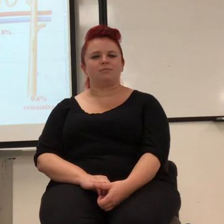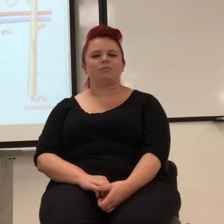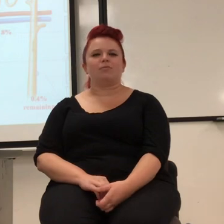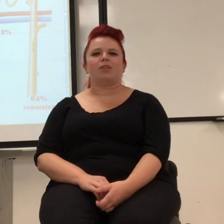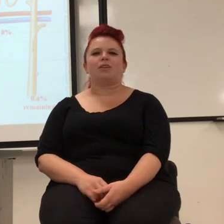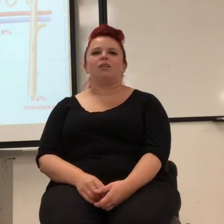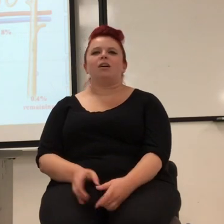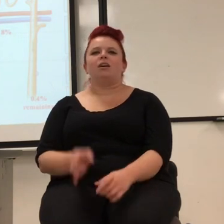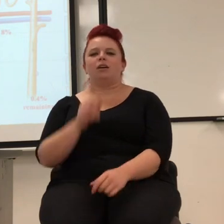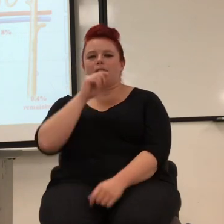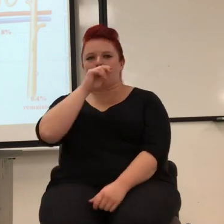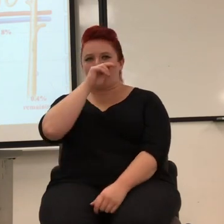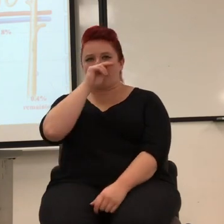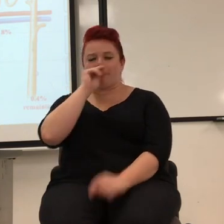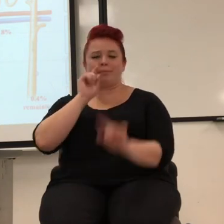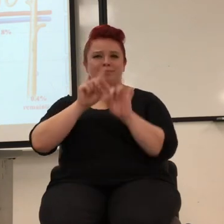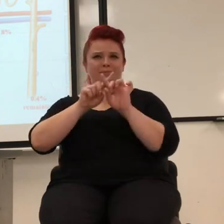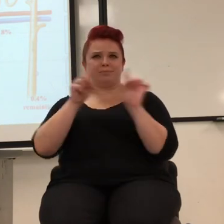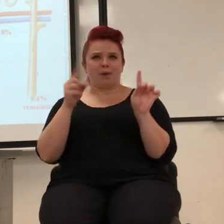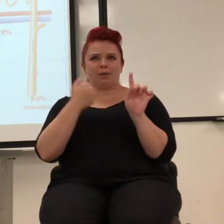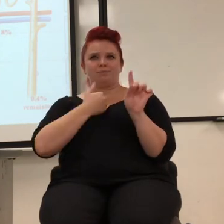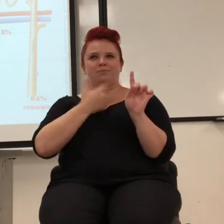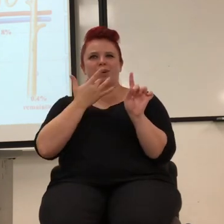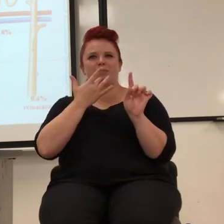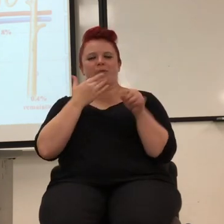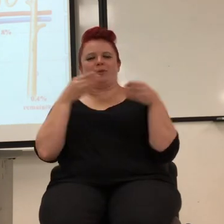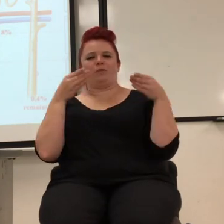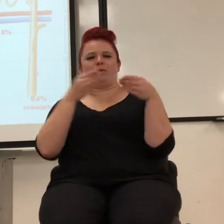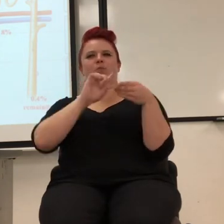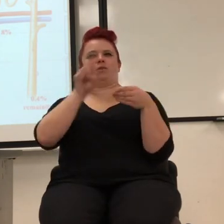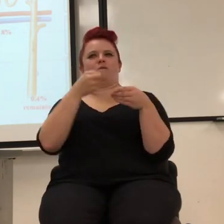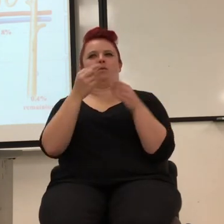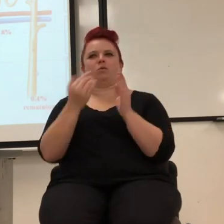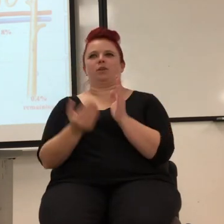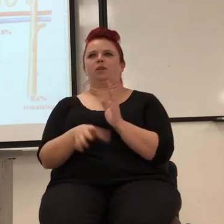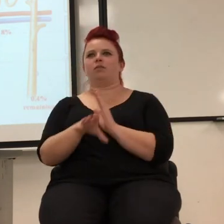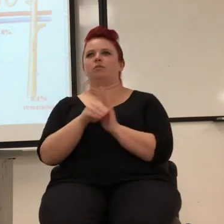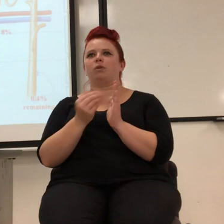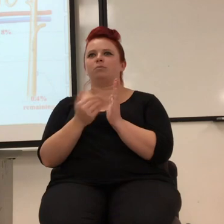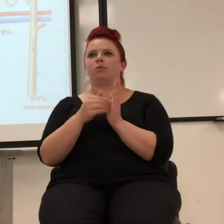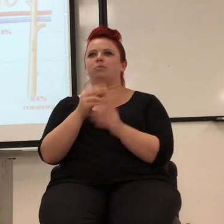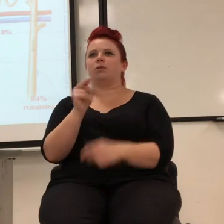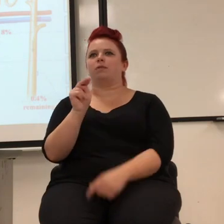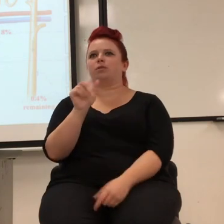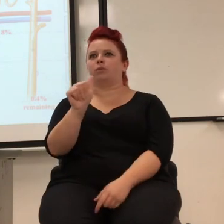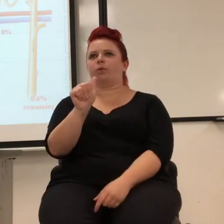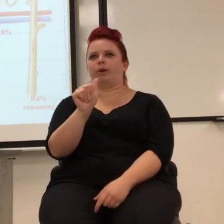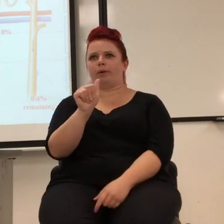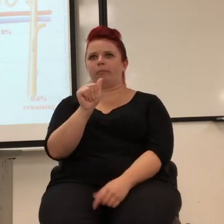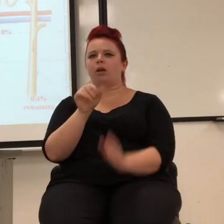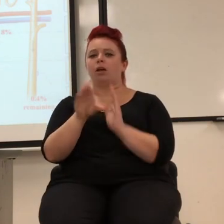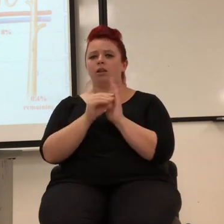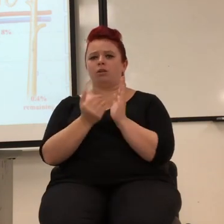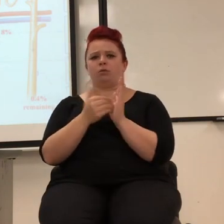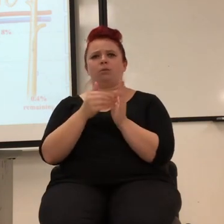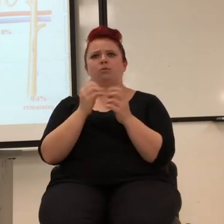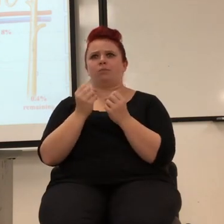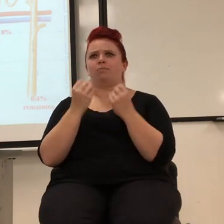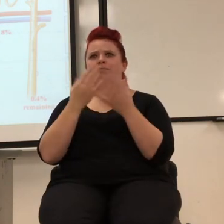However, I like to focus on just the reabsorption of sodium. They reabsorb a lot of things at the